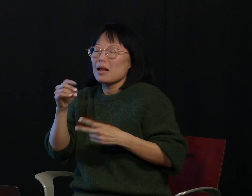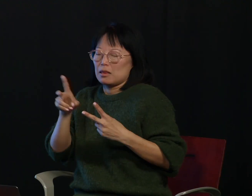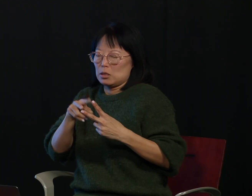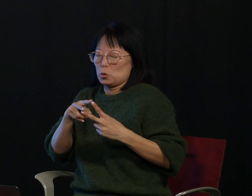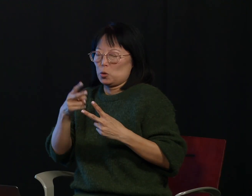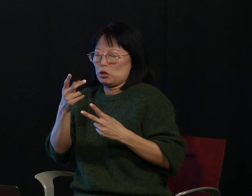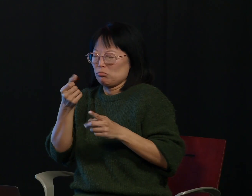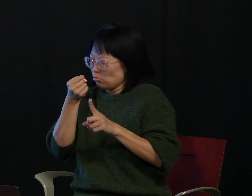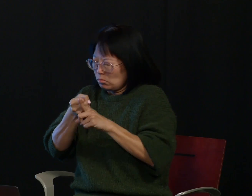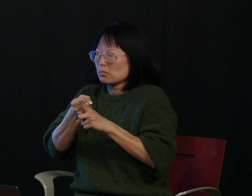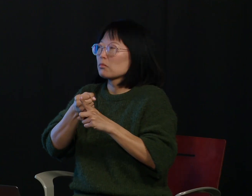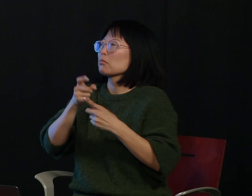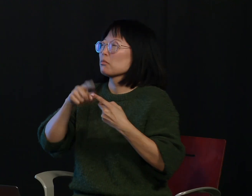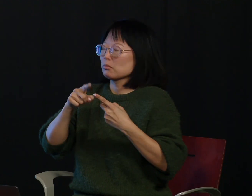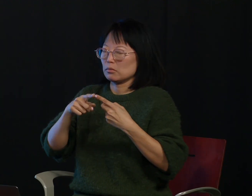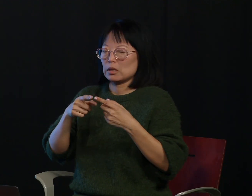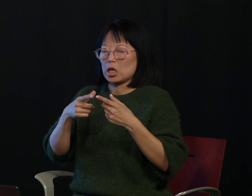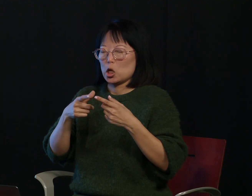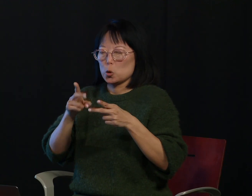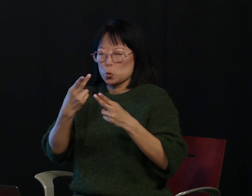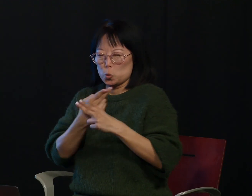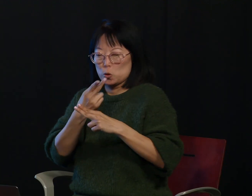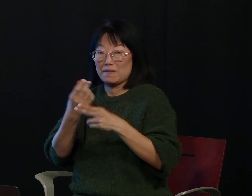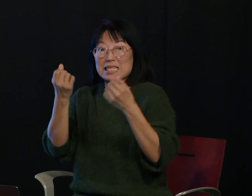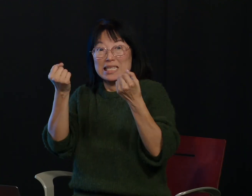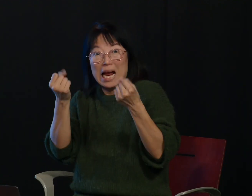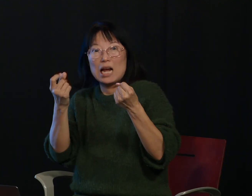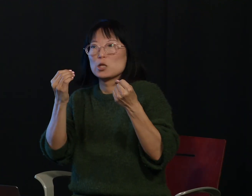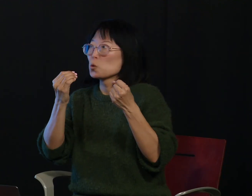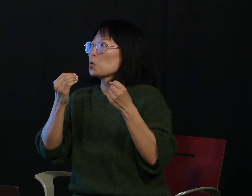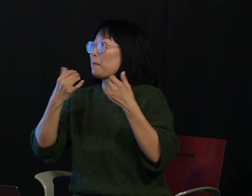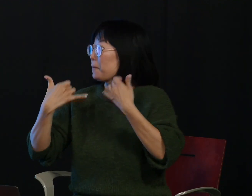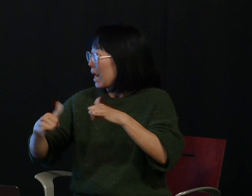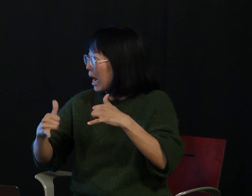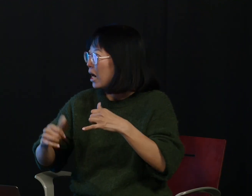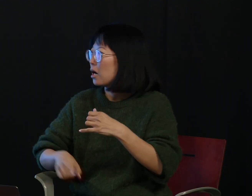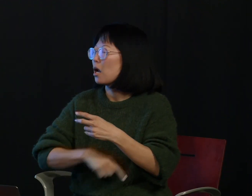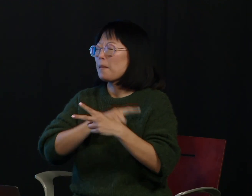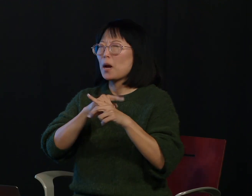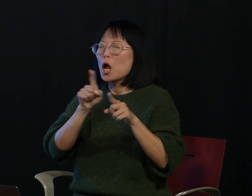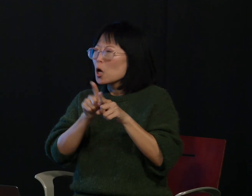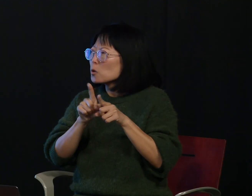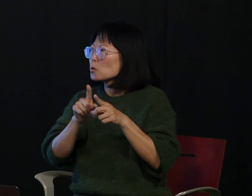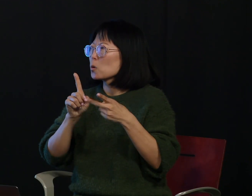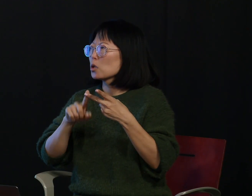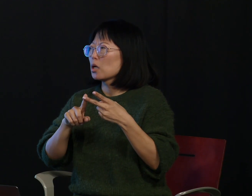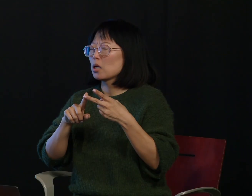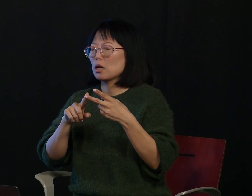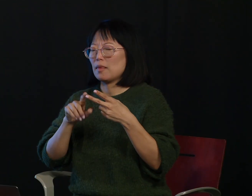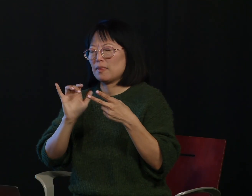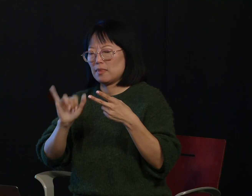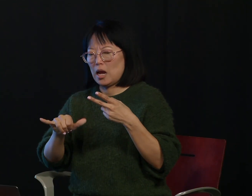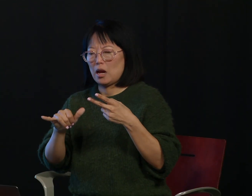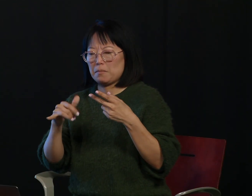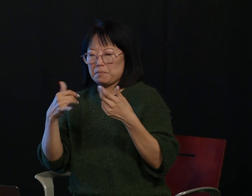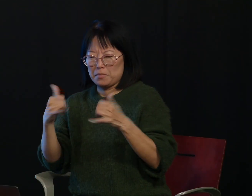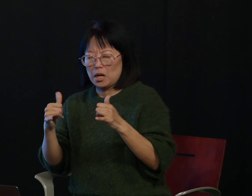And the two girls, very interestingly, using sign to play, but also the